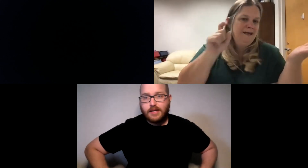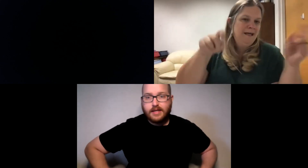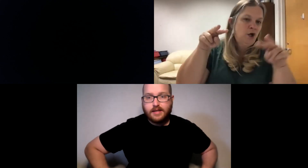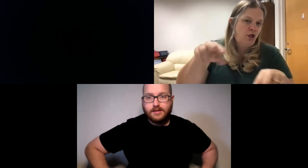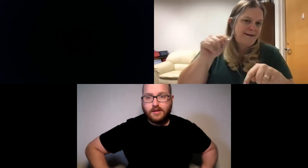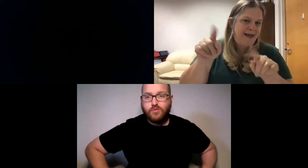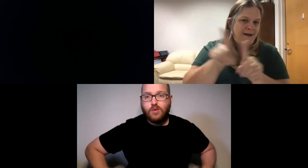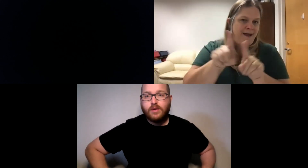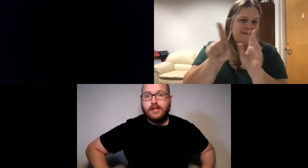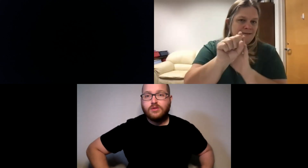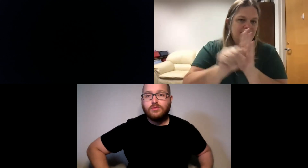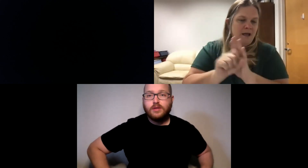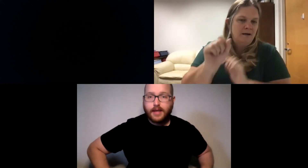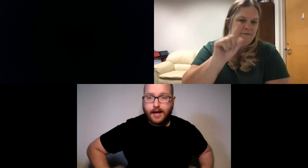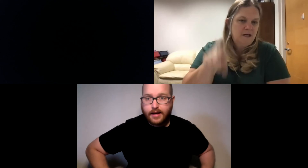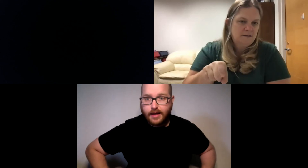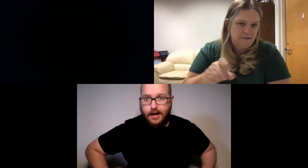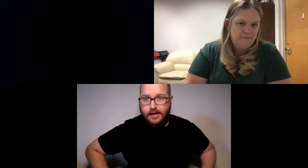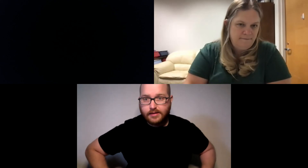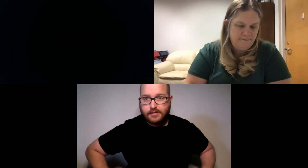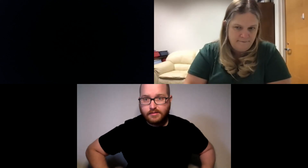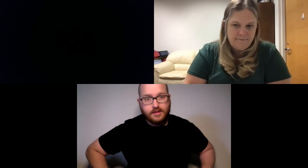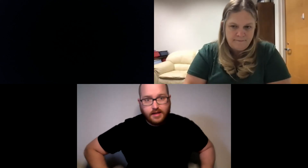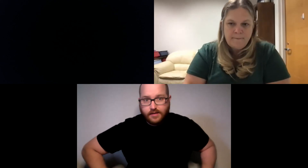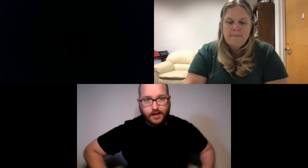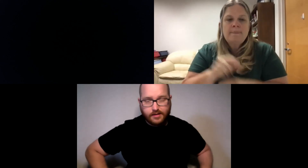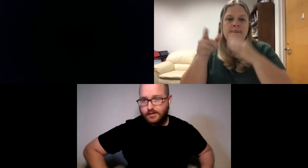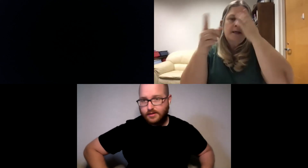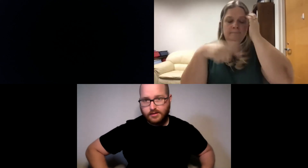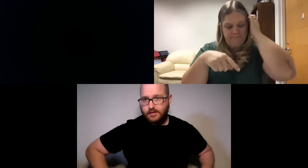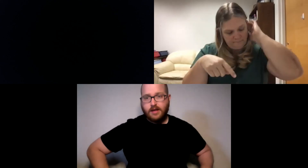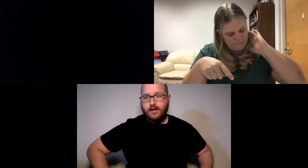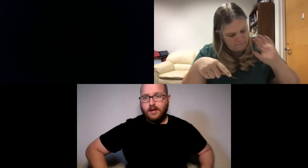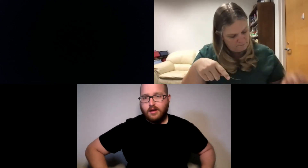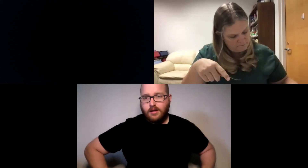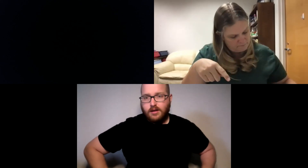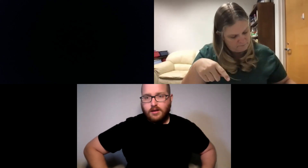some ideas of what we need to look at as the state of Texas.